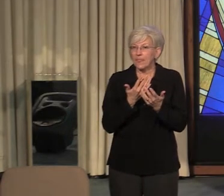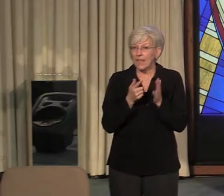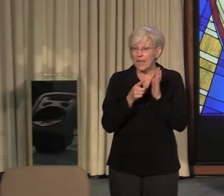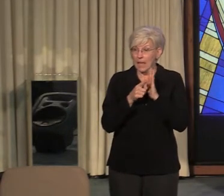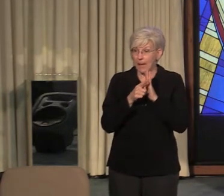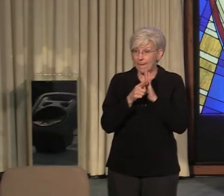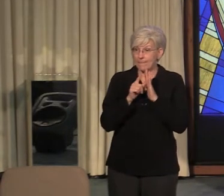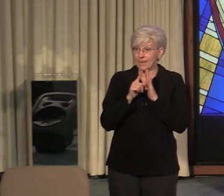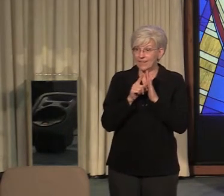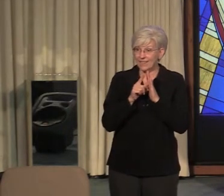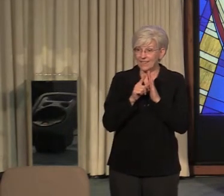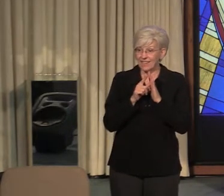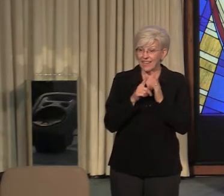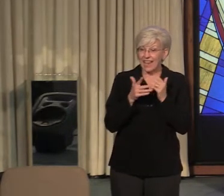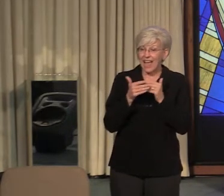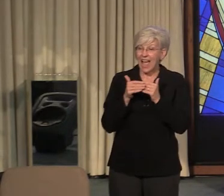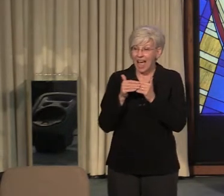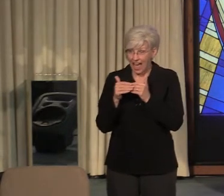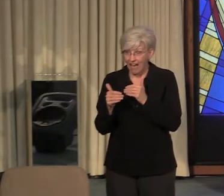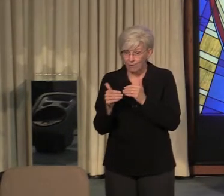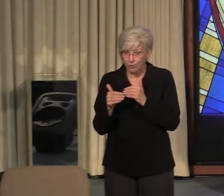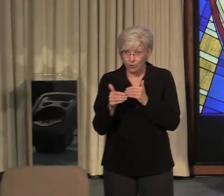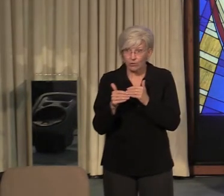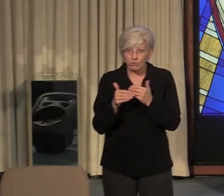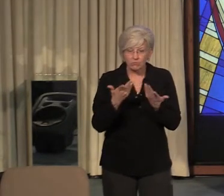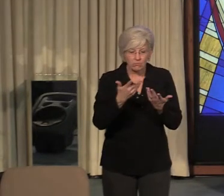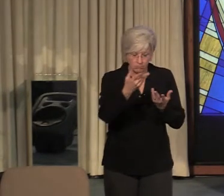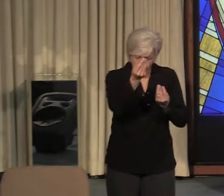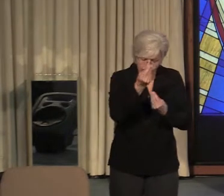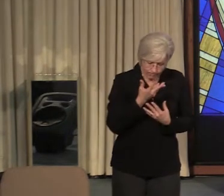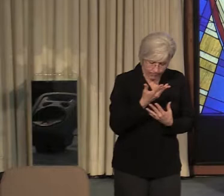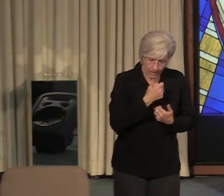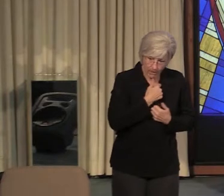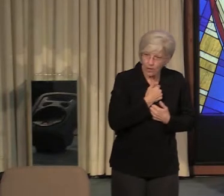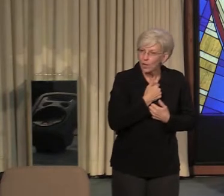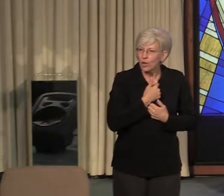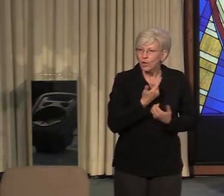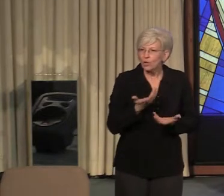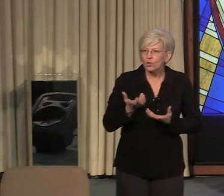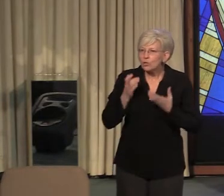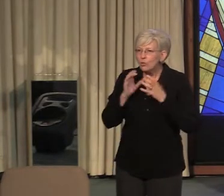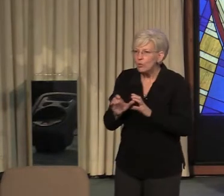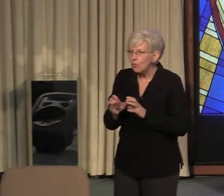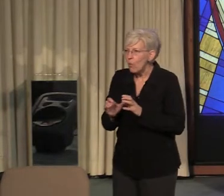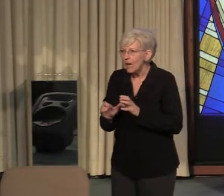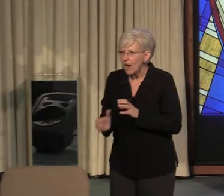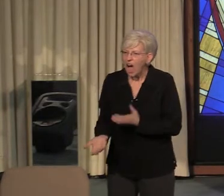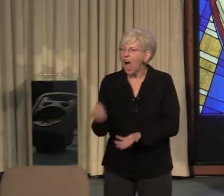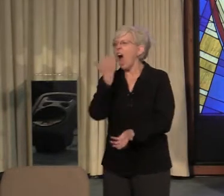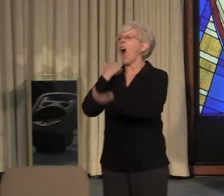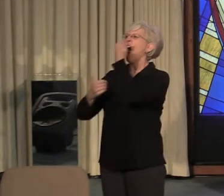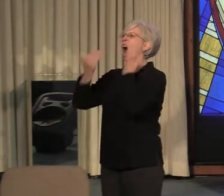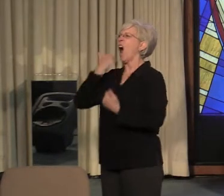after a session of letting them know you love them, you don't want to suck down half a pound of M&Ms.